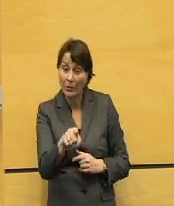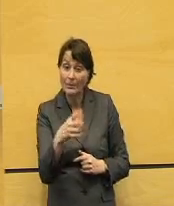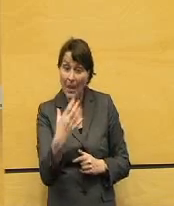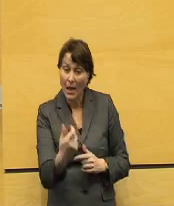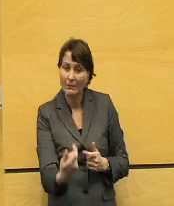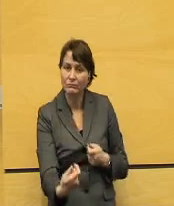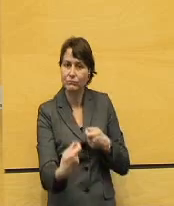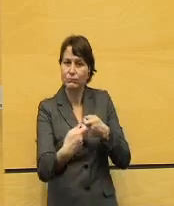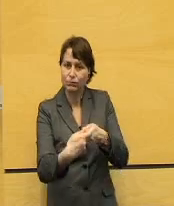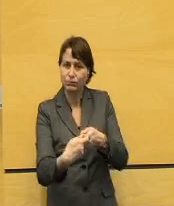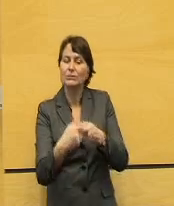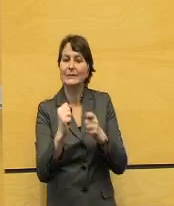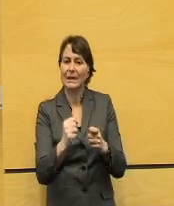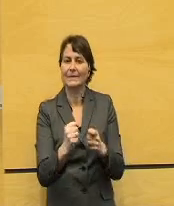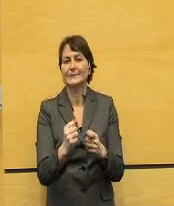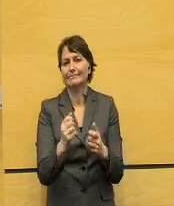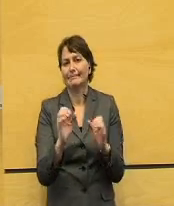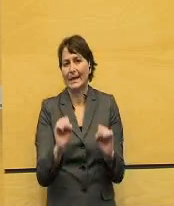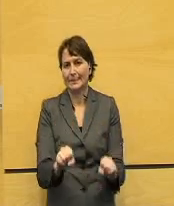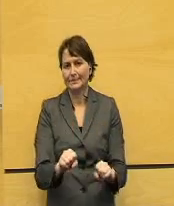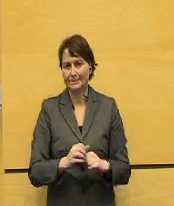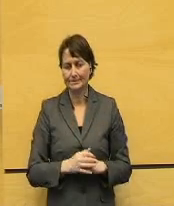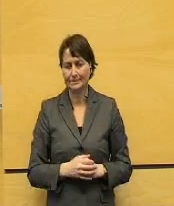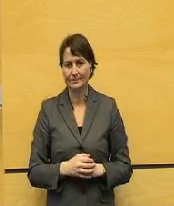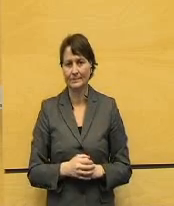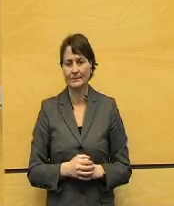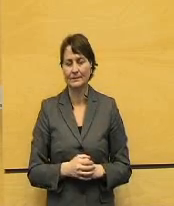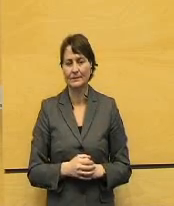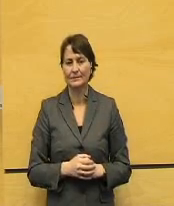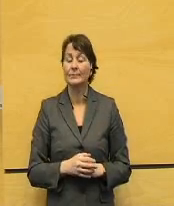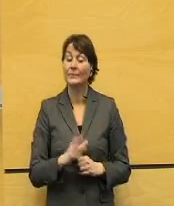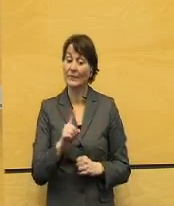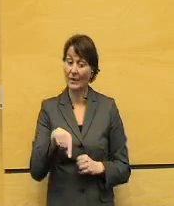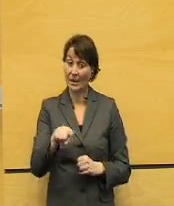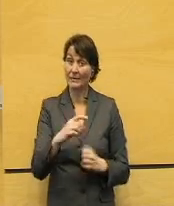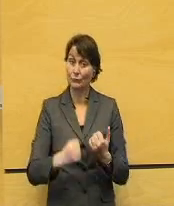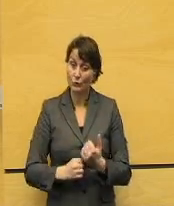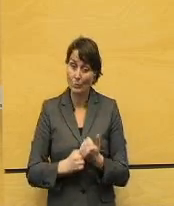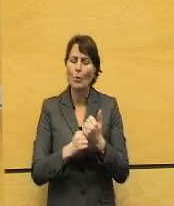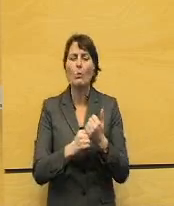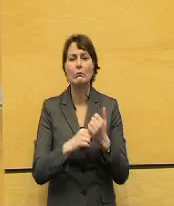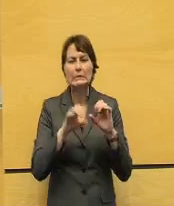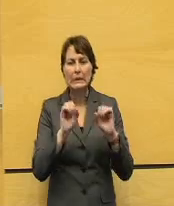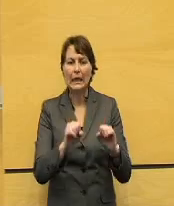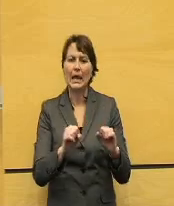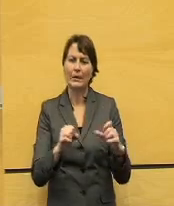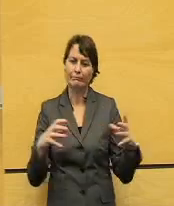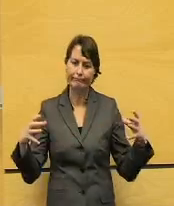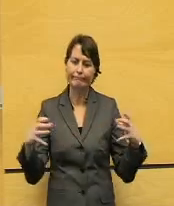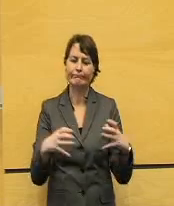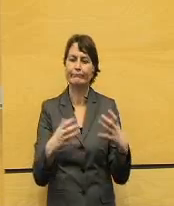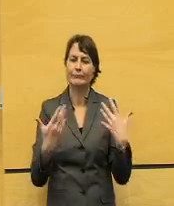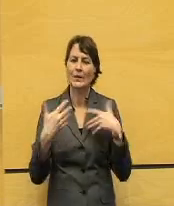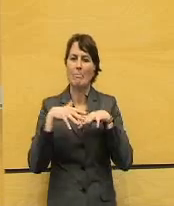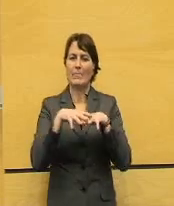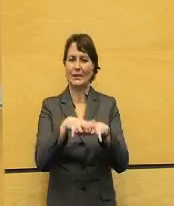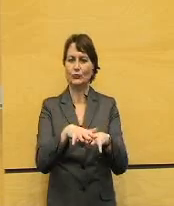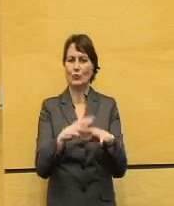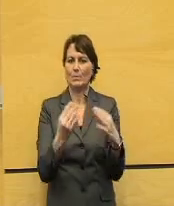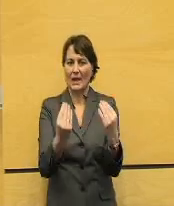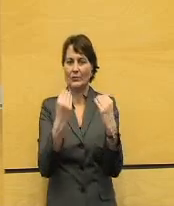student with disability. This would support them to study together in the mainstream